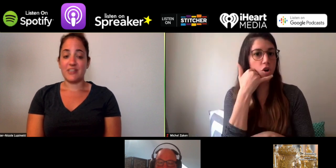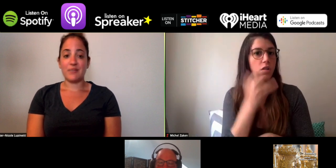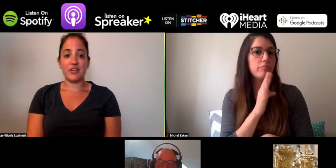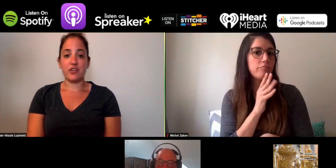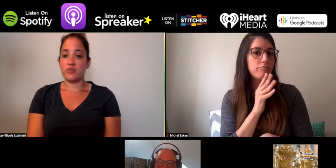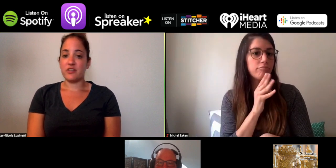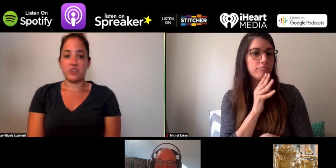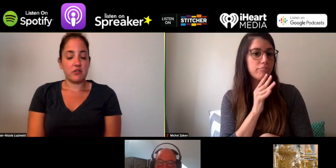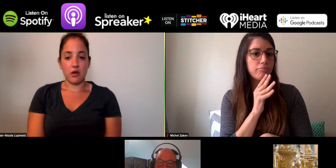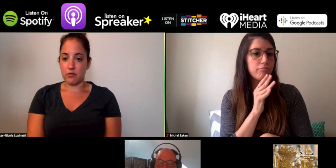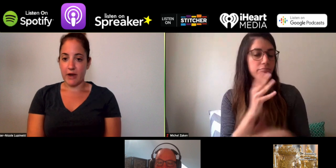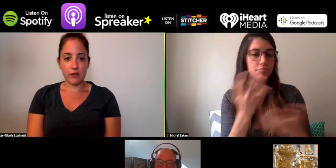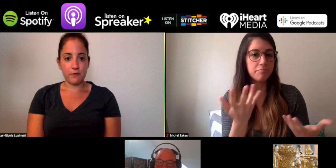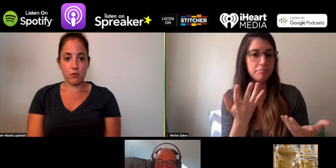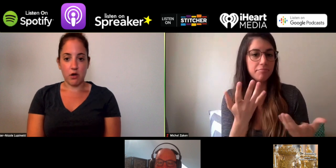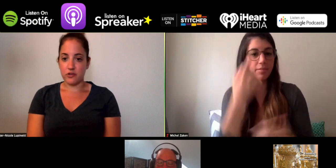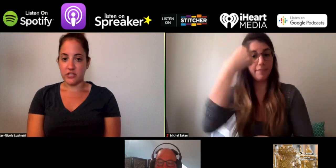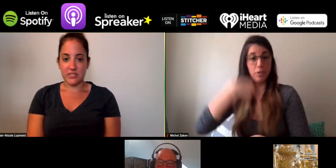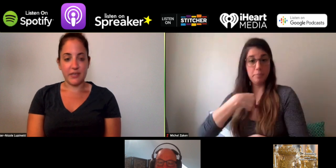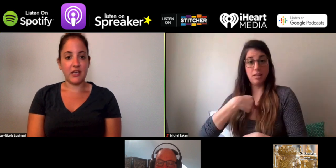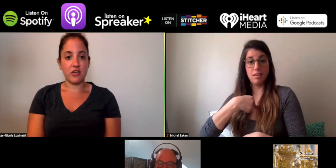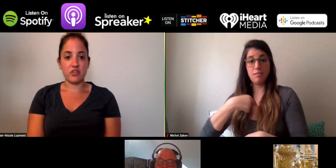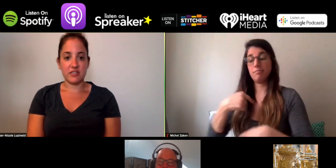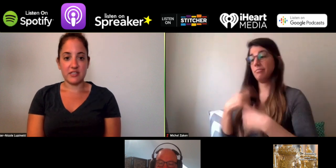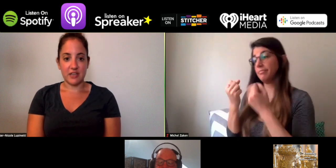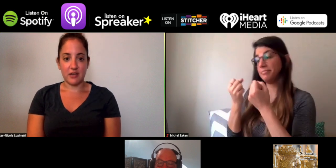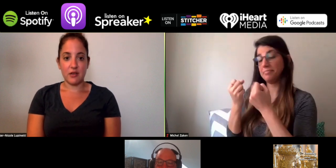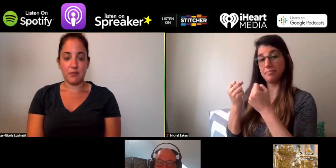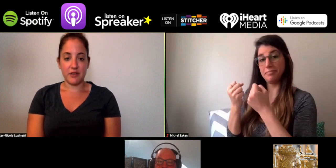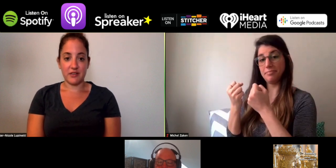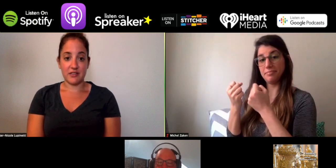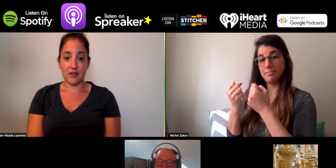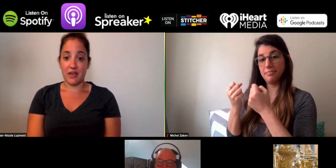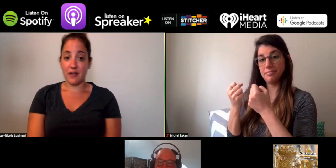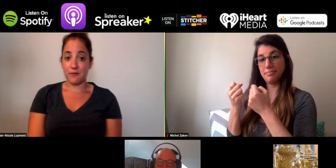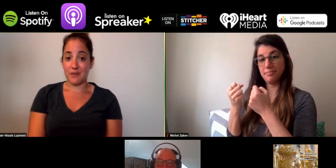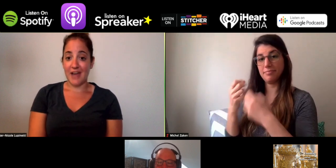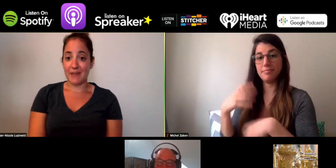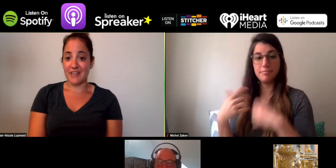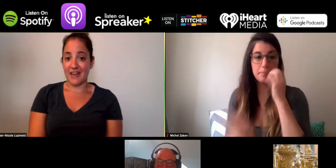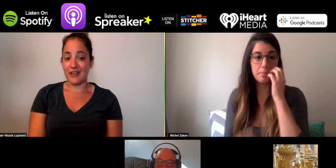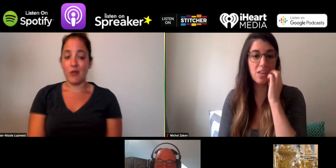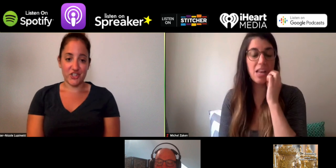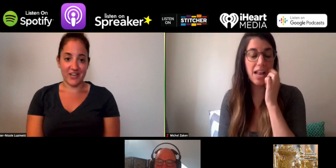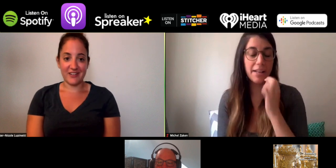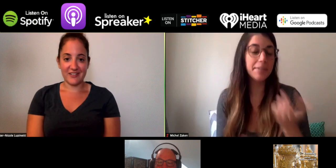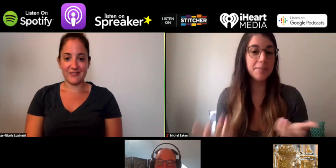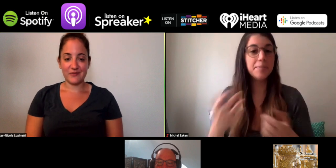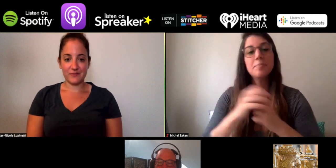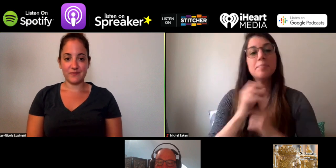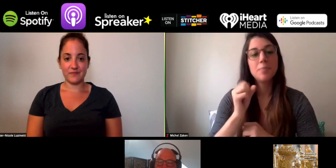you know, it seems like you're using just a regular phone call. You're just speaking and you're just listening because, again, and for me, I'm signing and